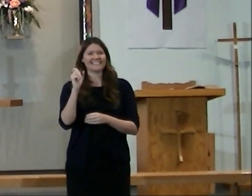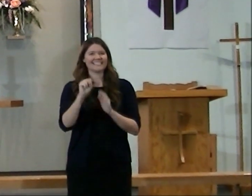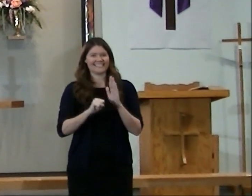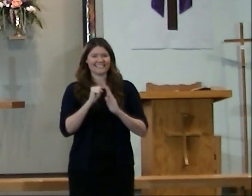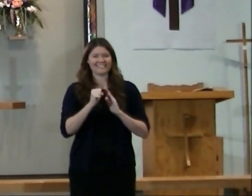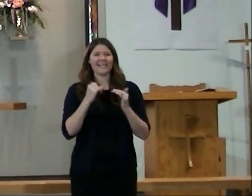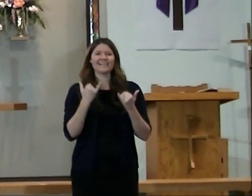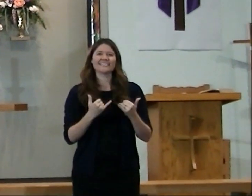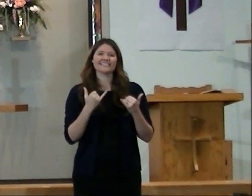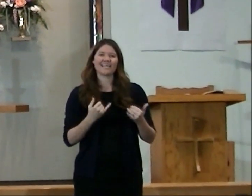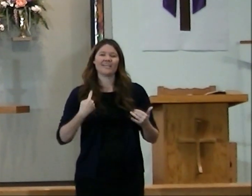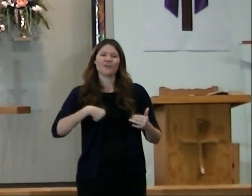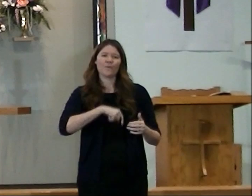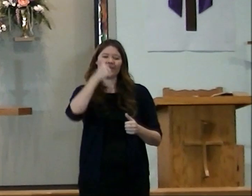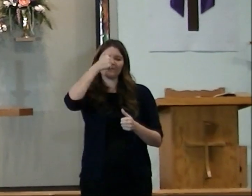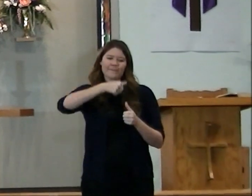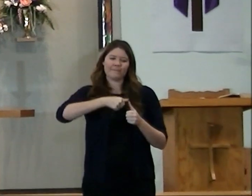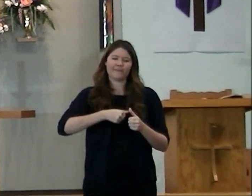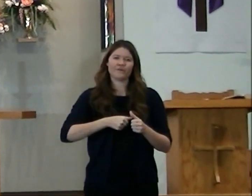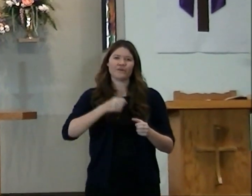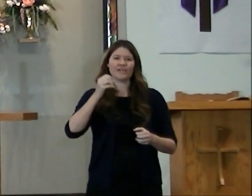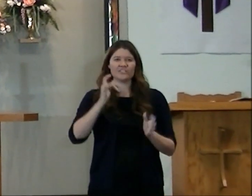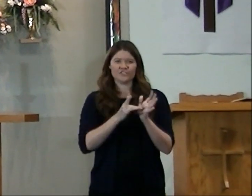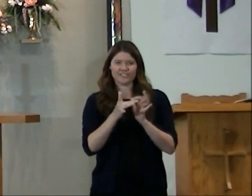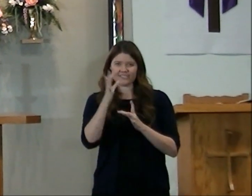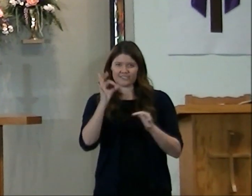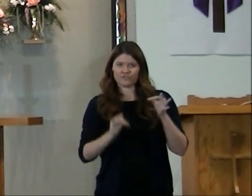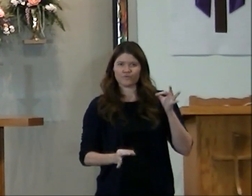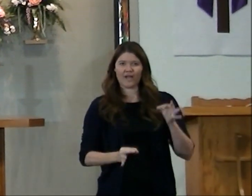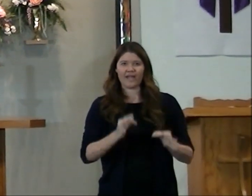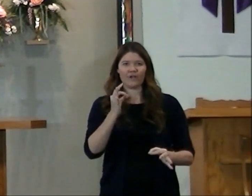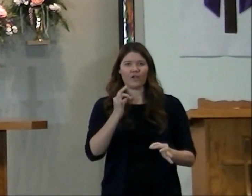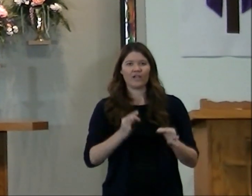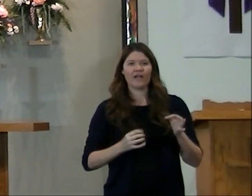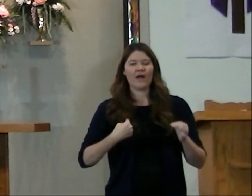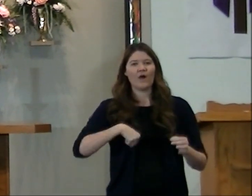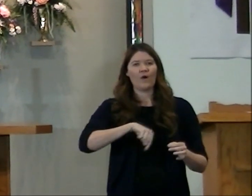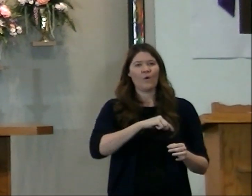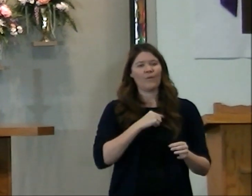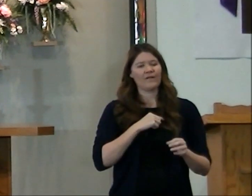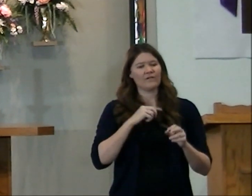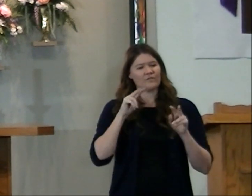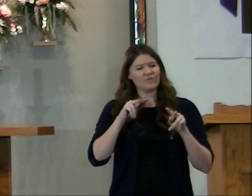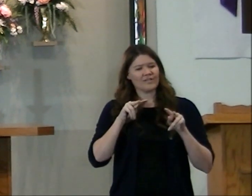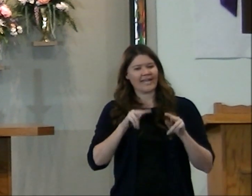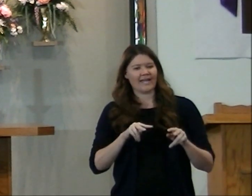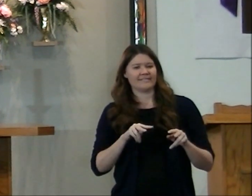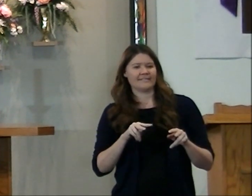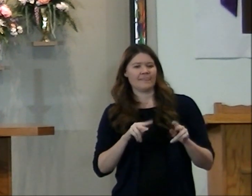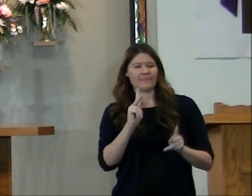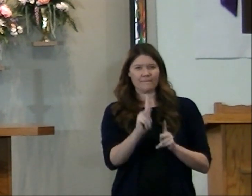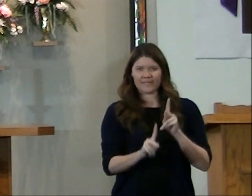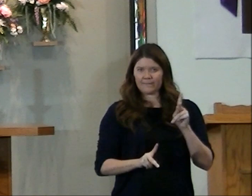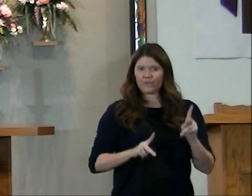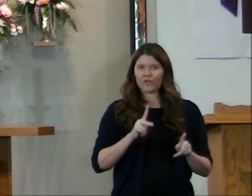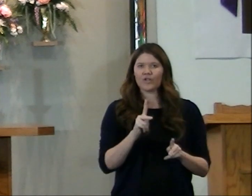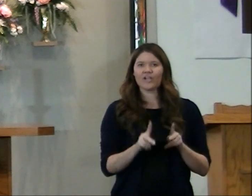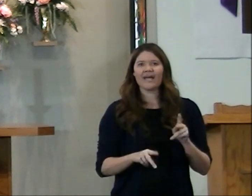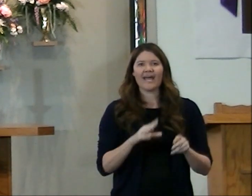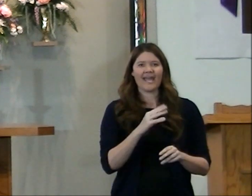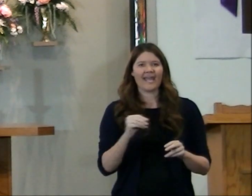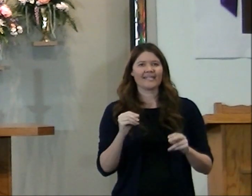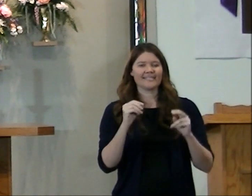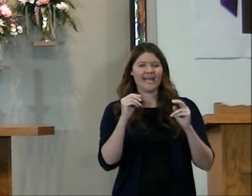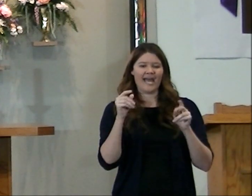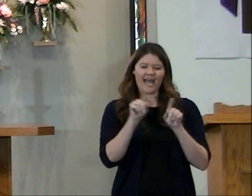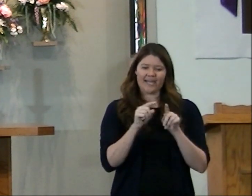we remember the trial of Jesus. We'll look at the principal characters involved, and maybe as we examine